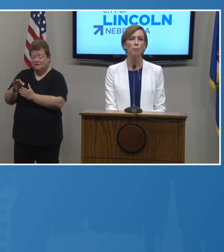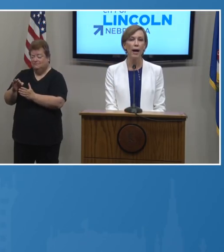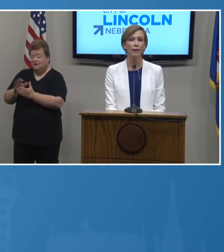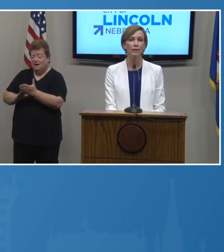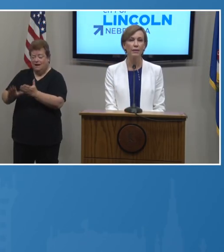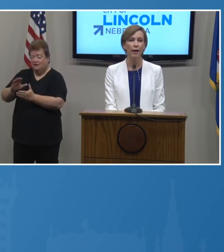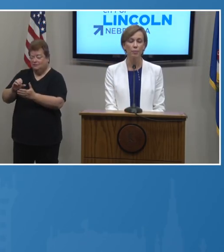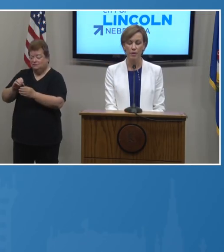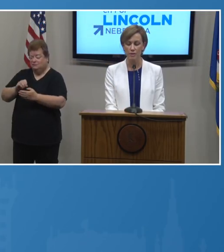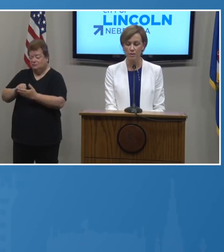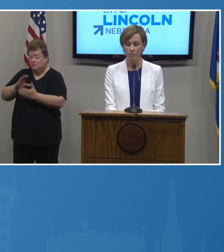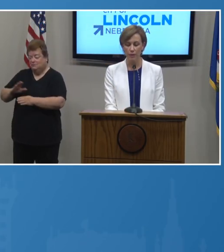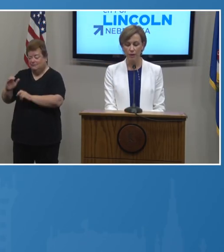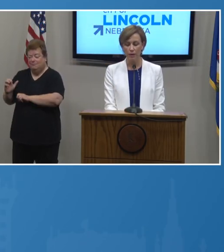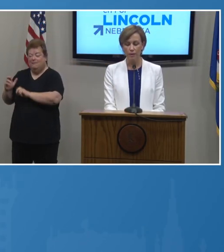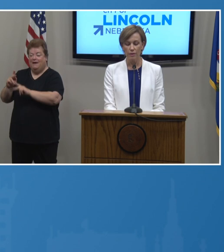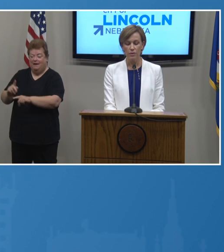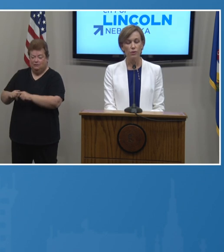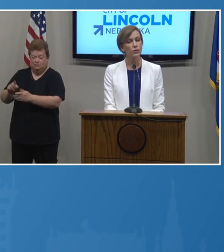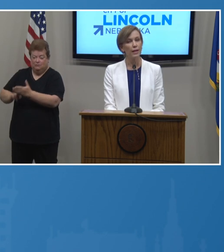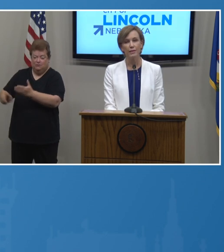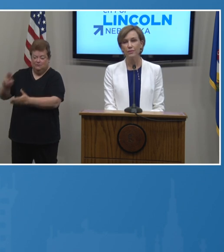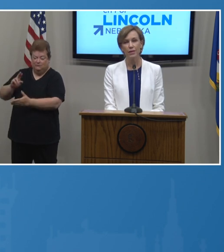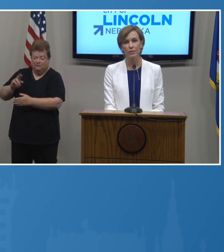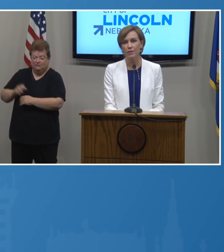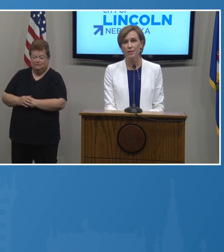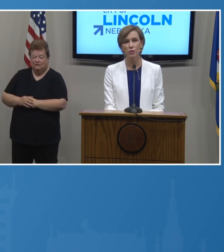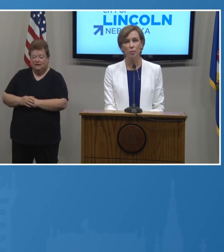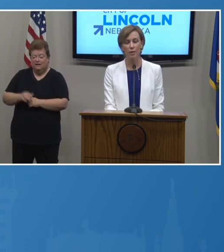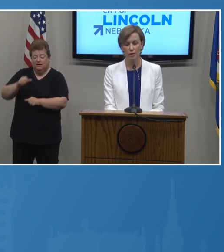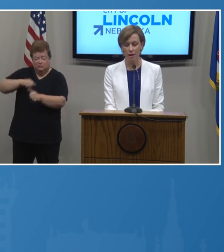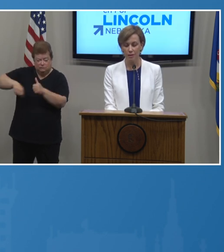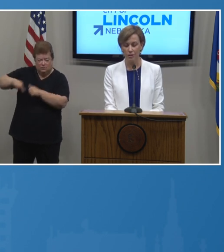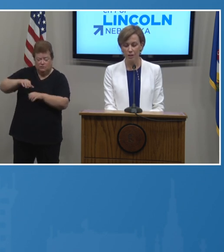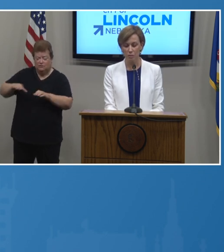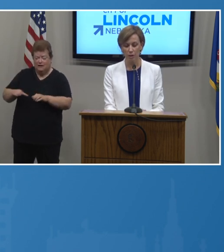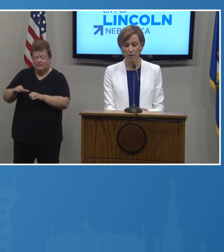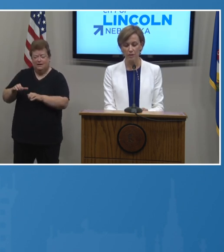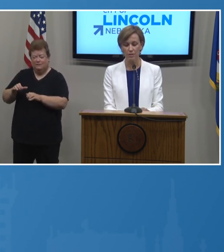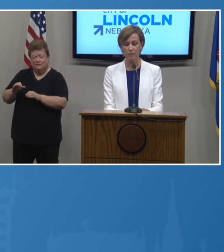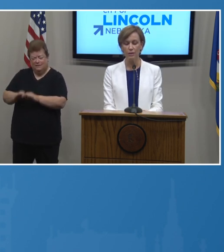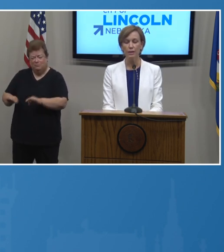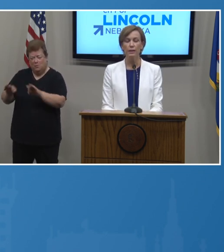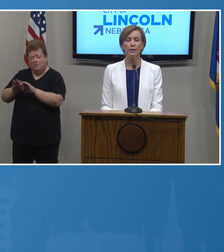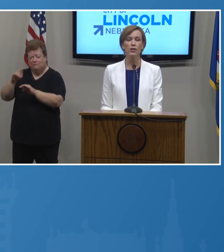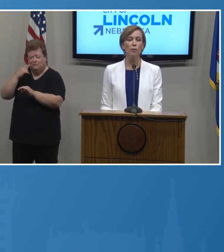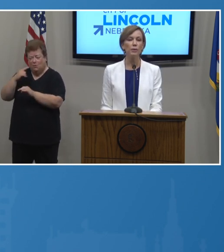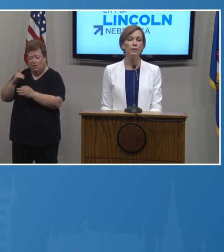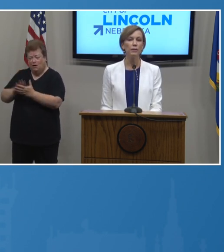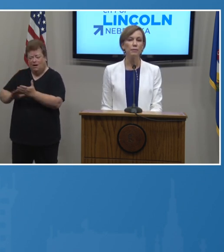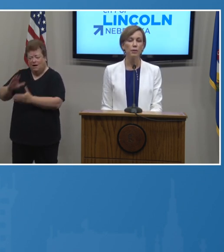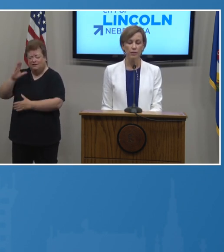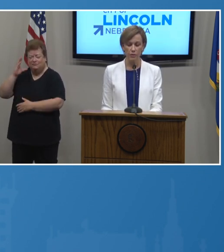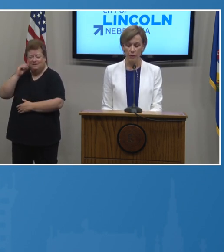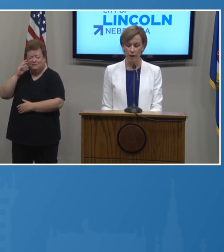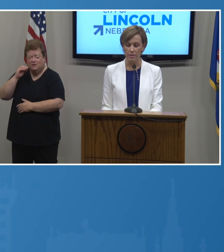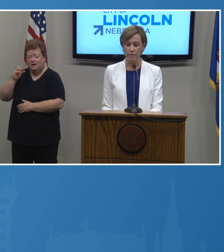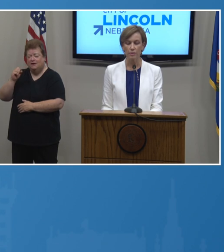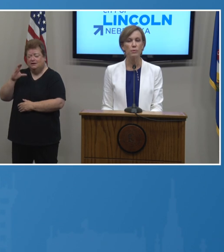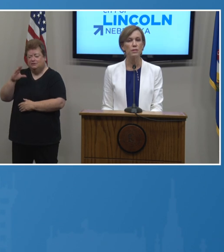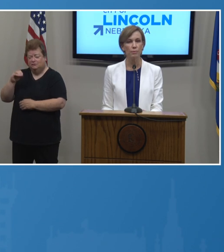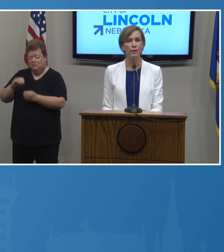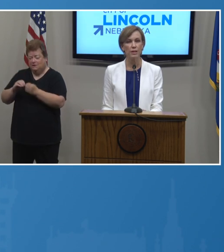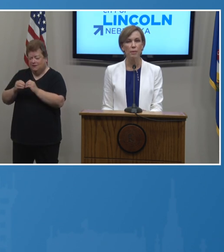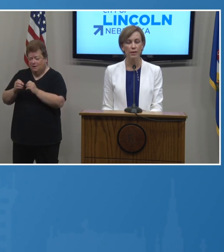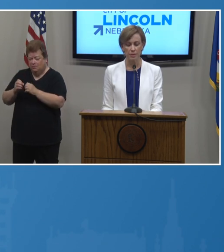country are back on campus. Social activities are a central part of the college experience, so a jump in the number of new